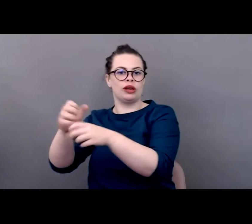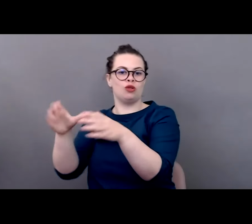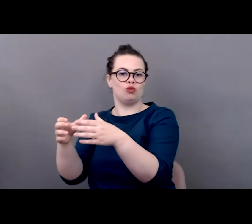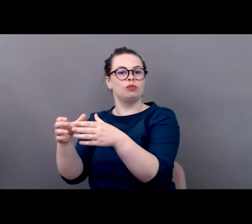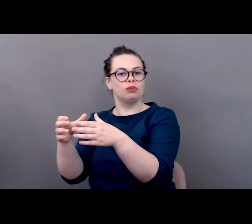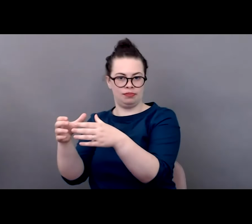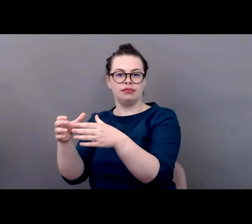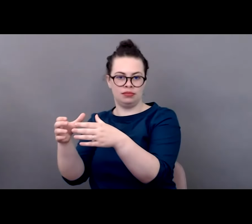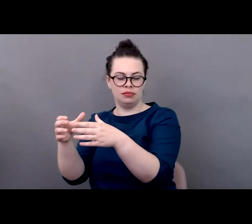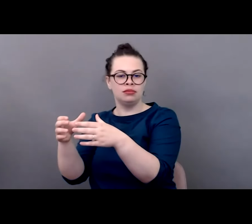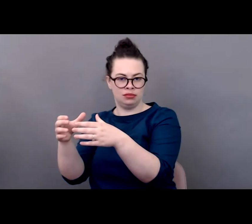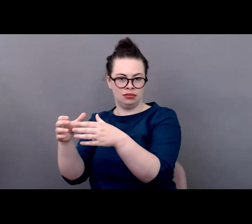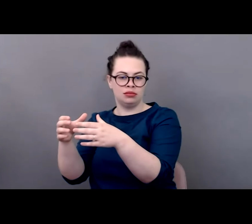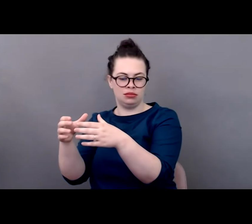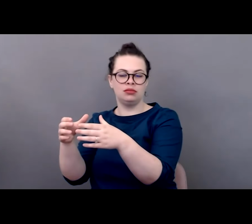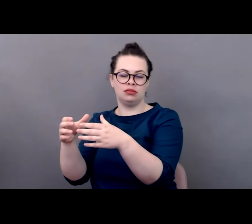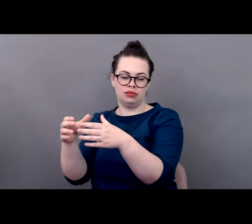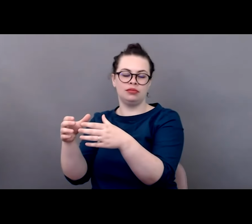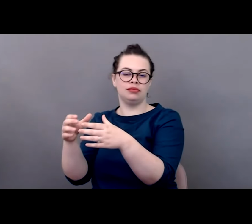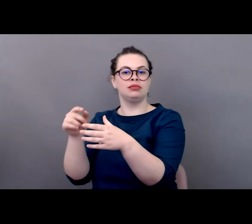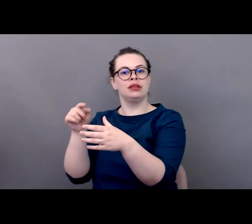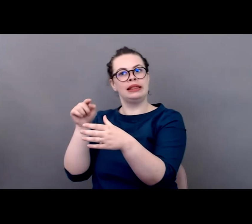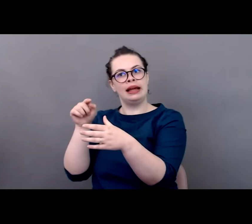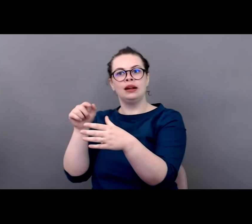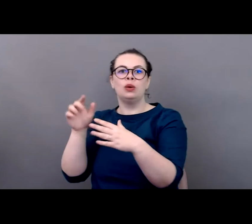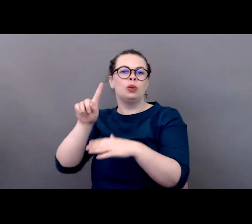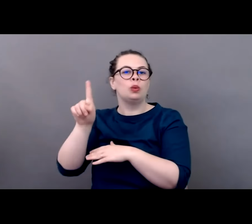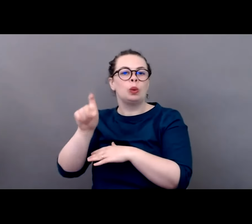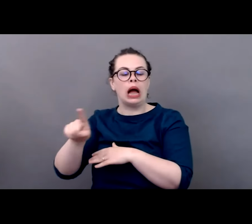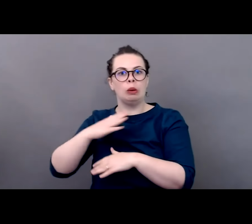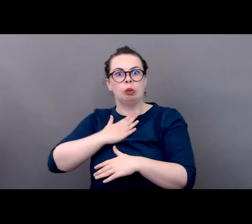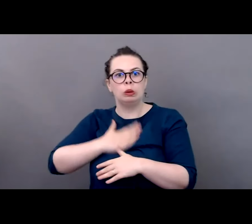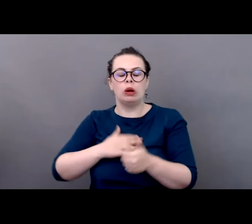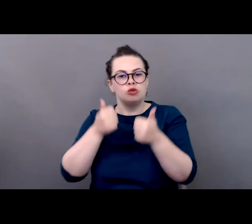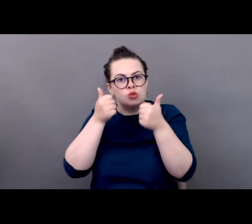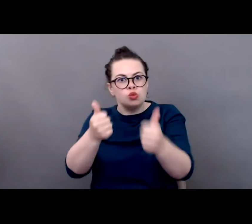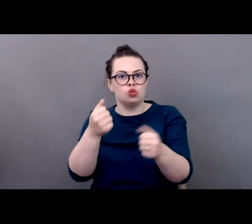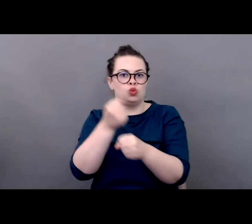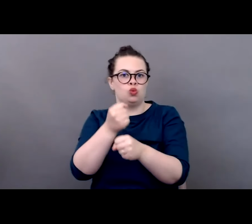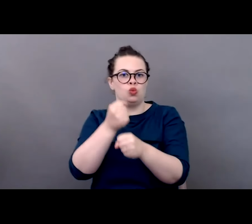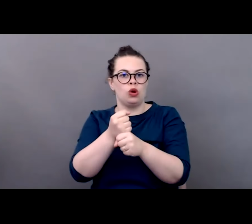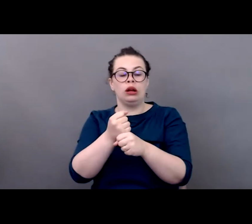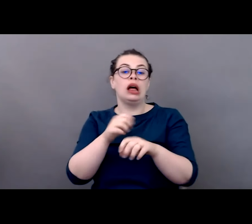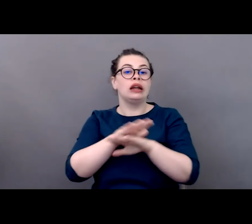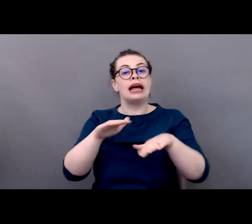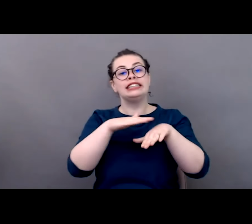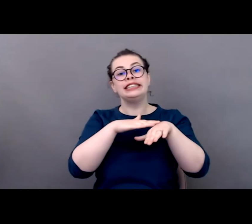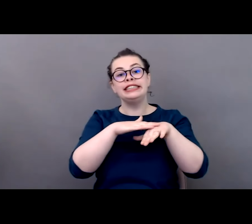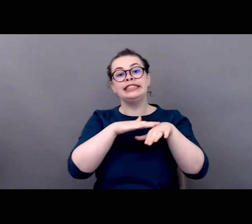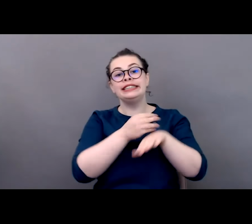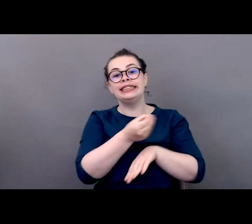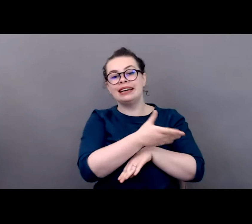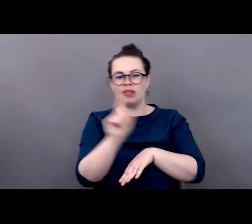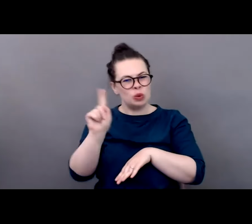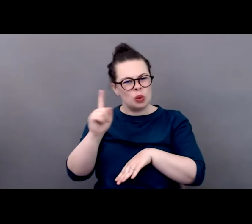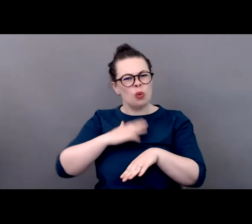or kind of jurisprudence of the committee or providing guidelines or providing other